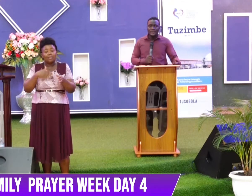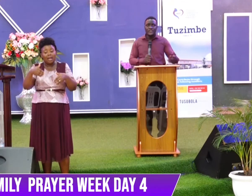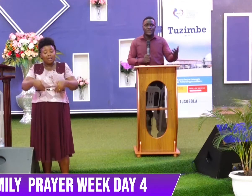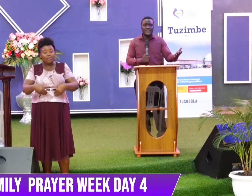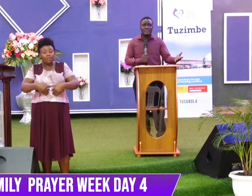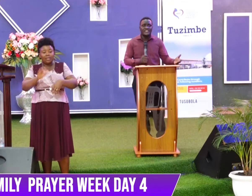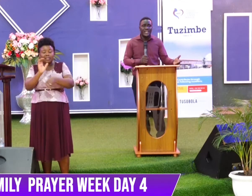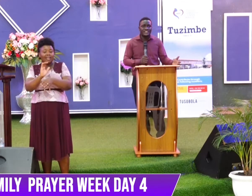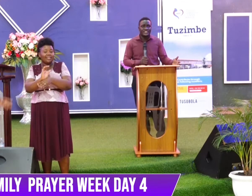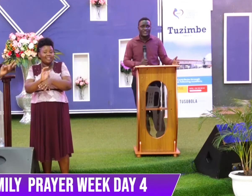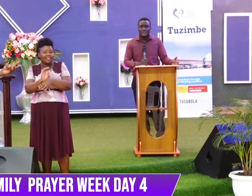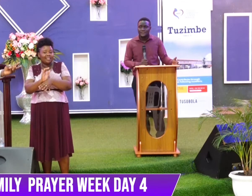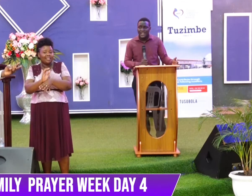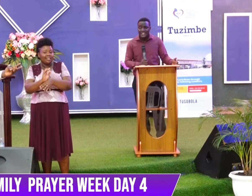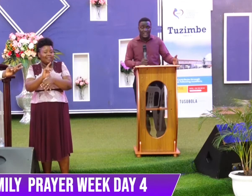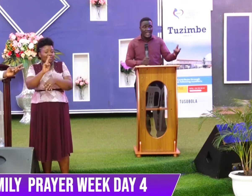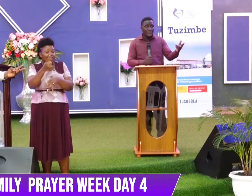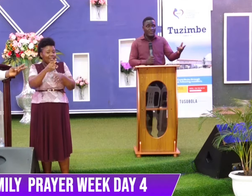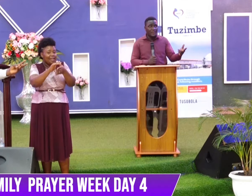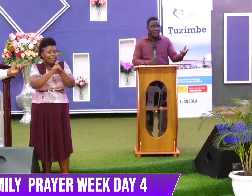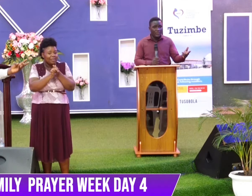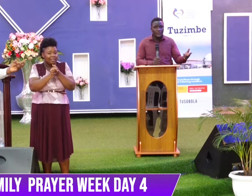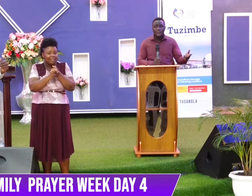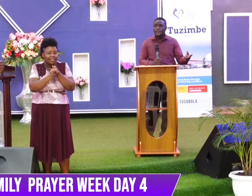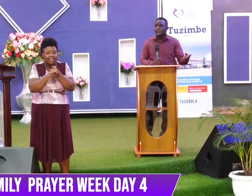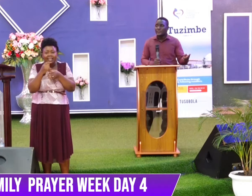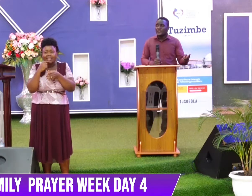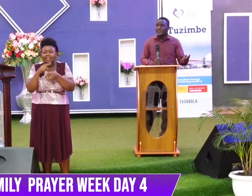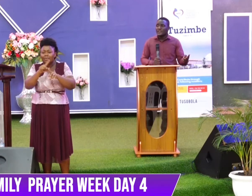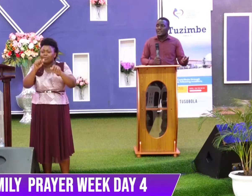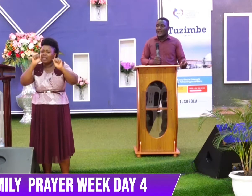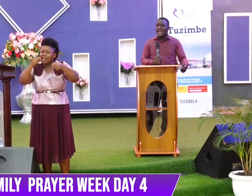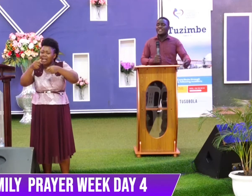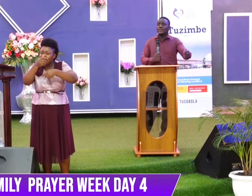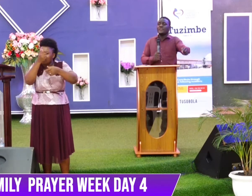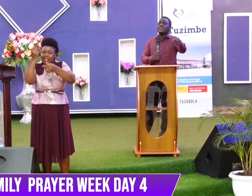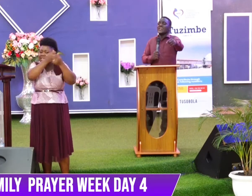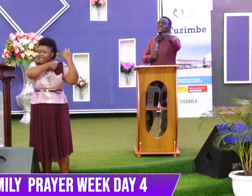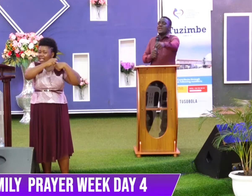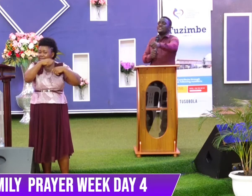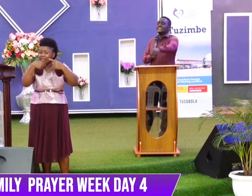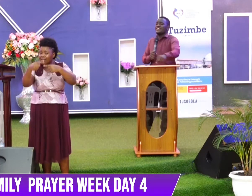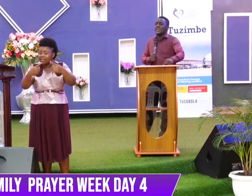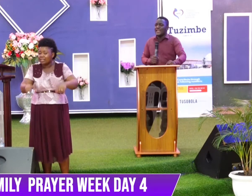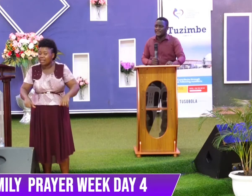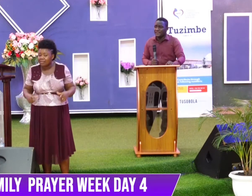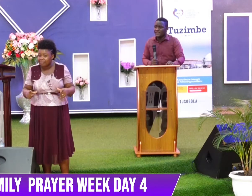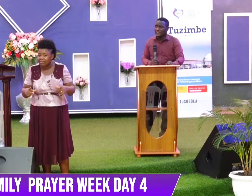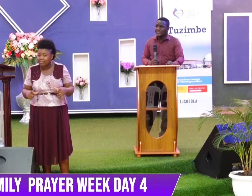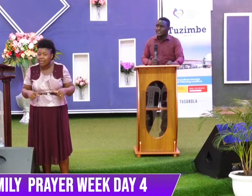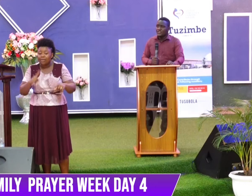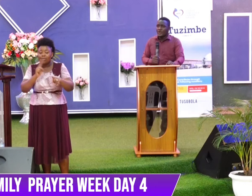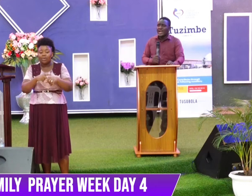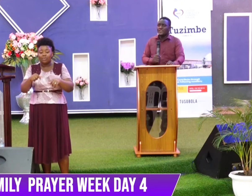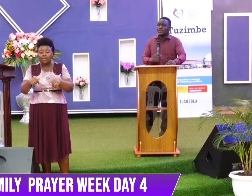I told the youths in my church, I began with the married people, and I told them we can inherit eternal